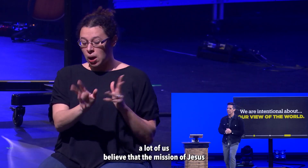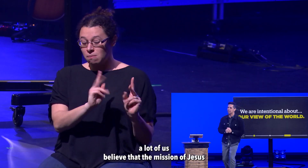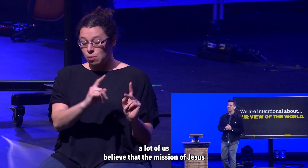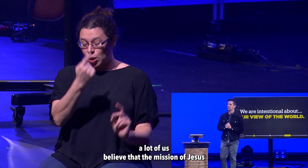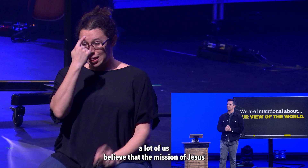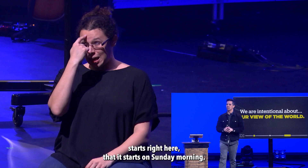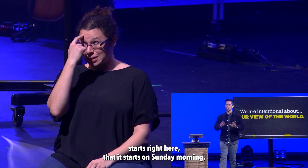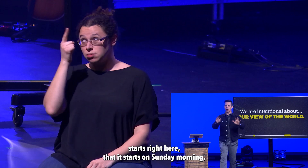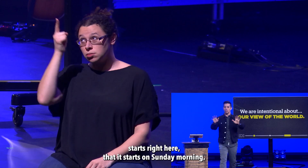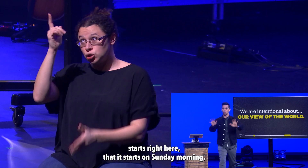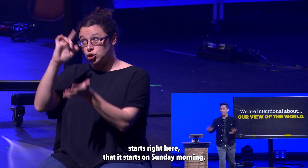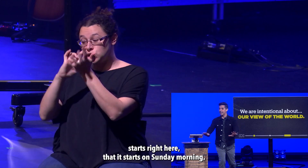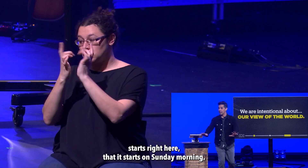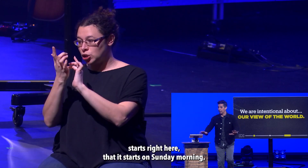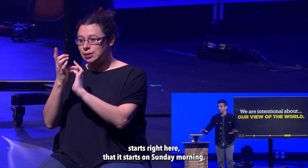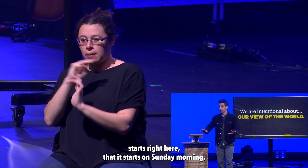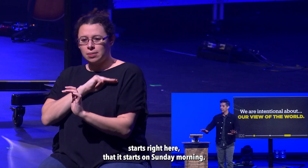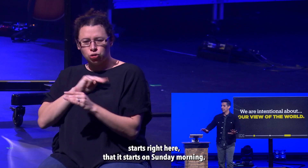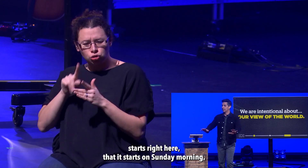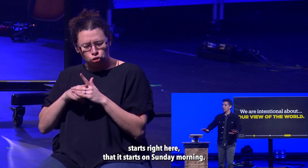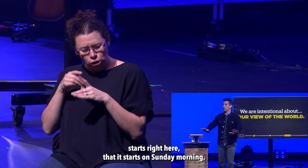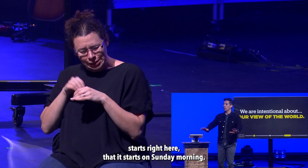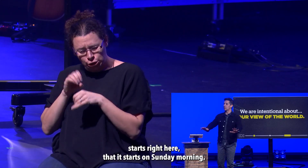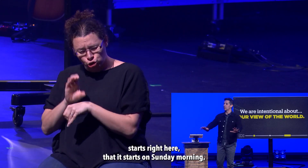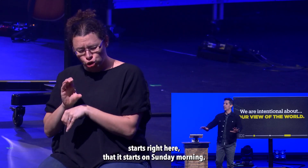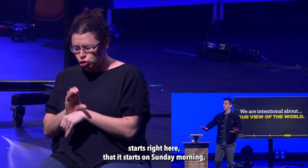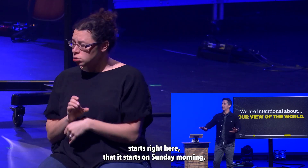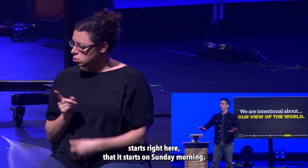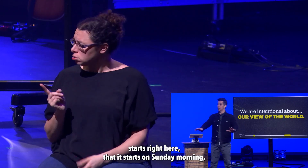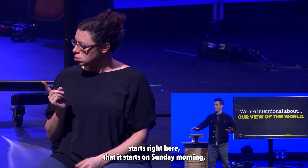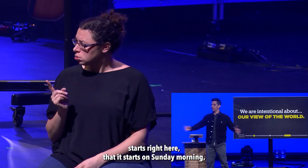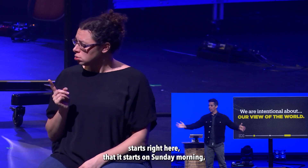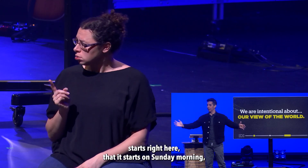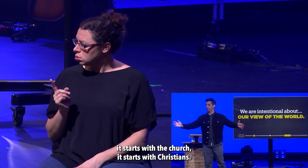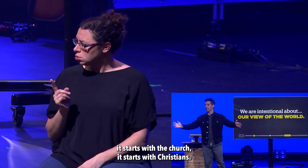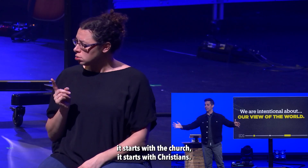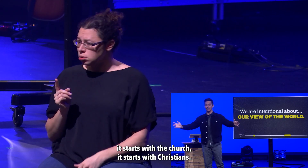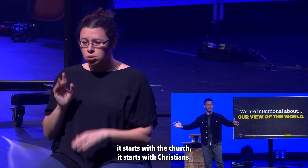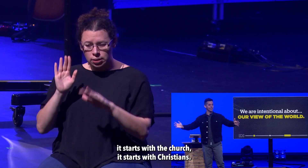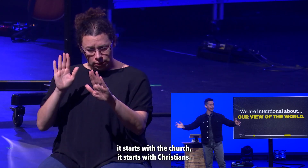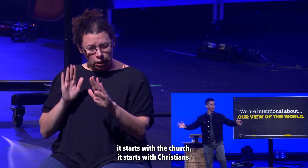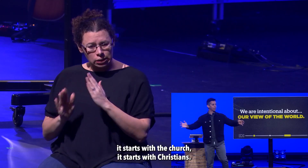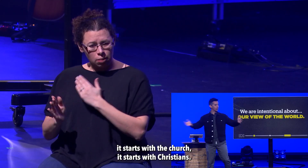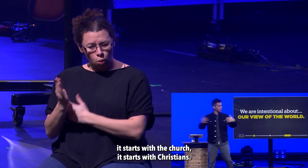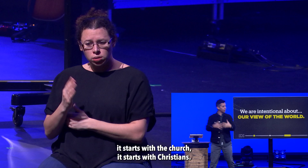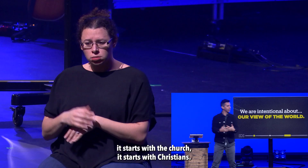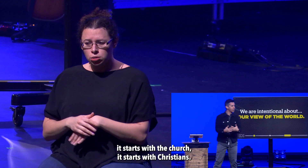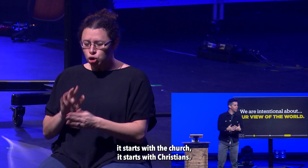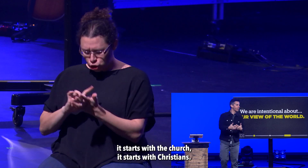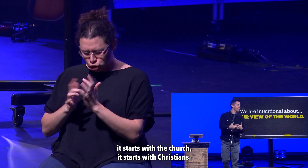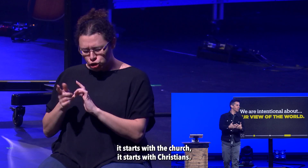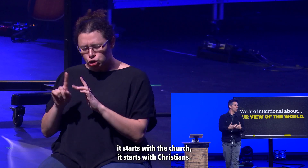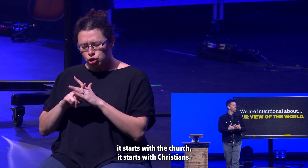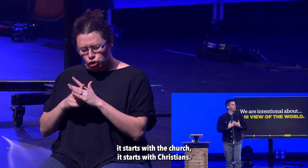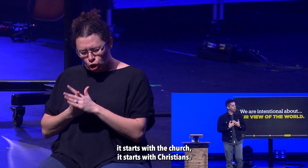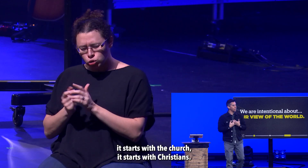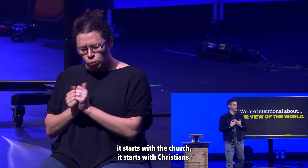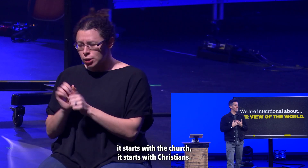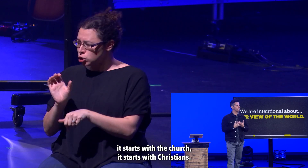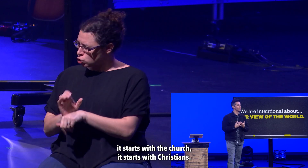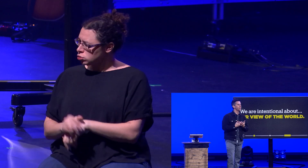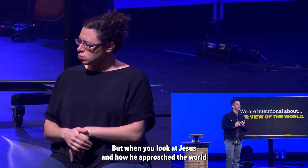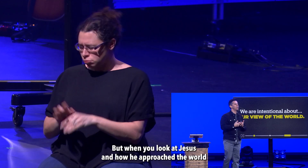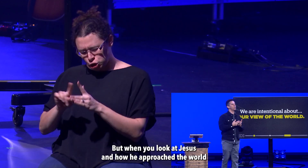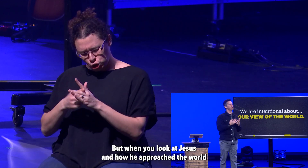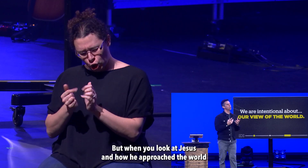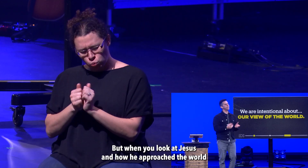of Jesus starts right here. That it starts on Sunday morning. It starts with the church. It starts with